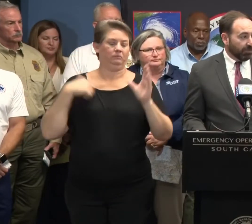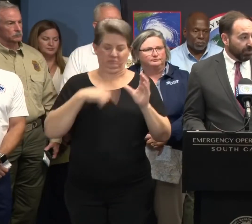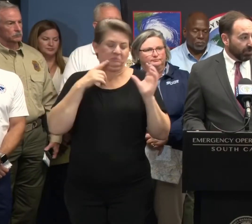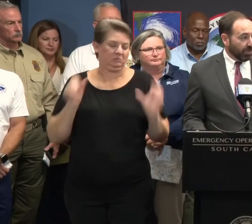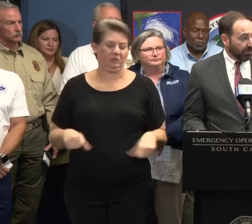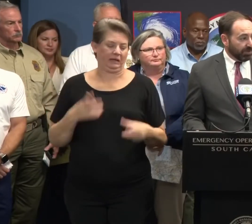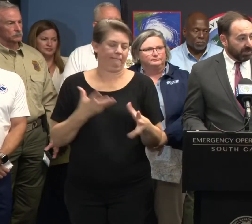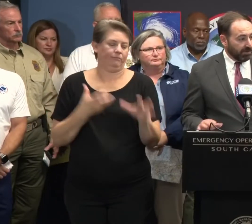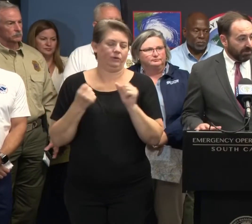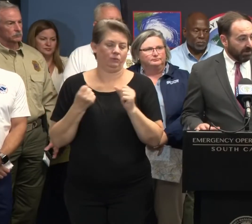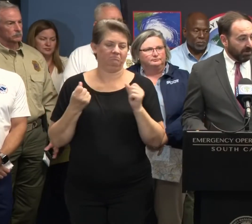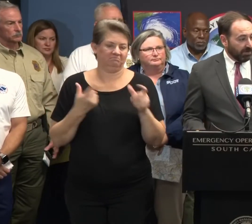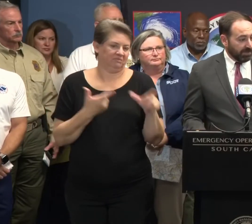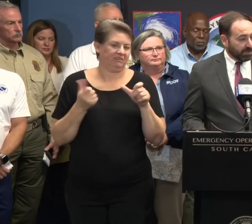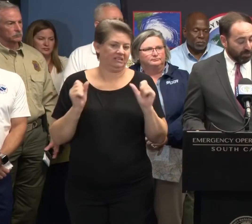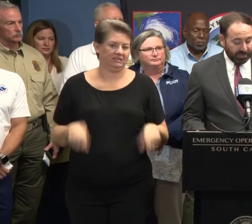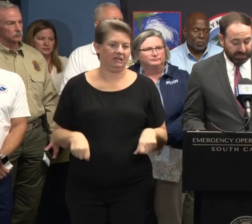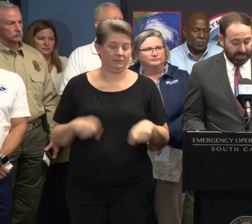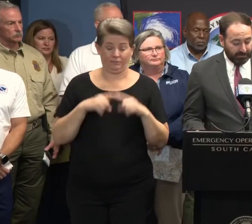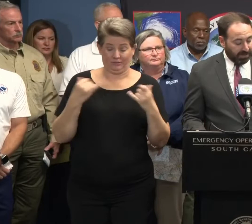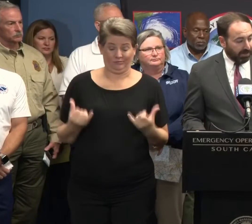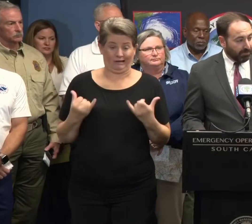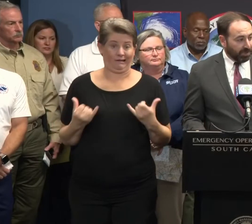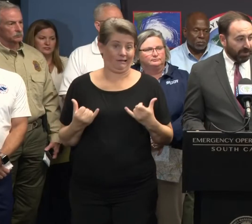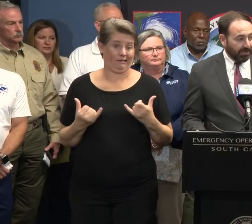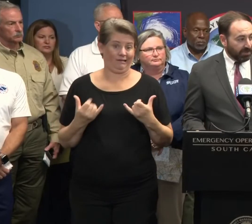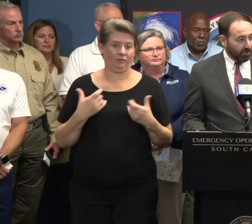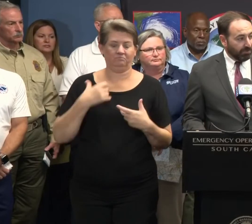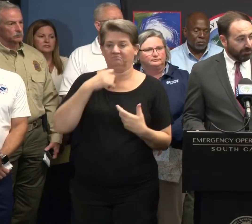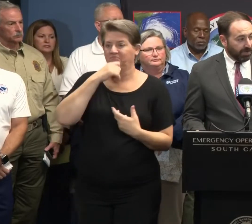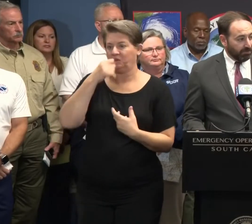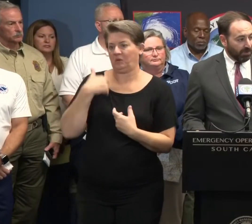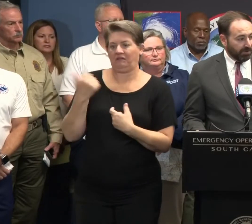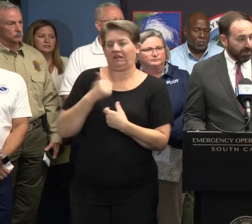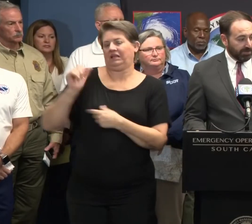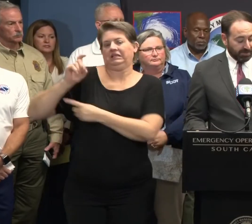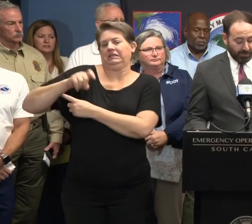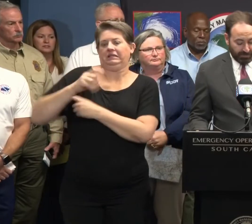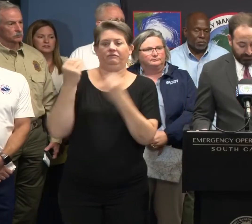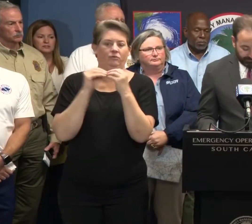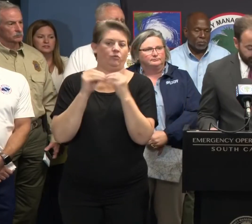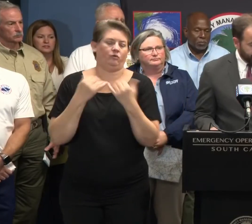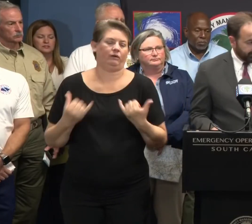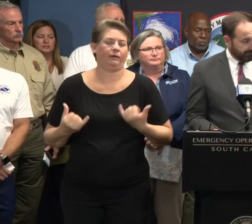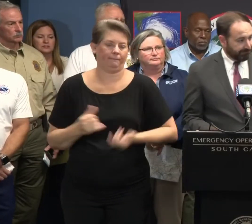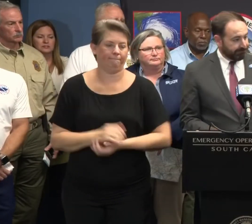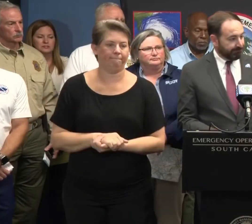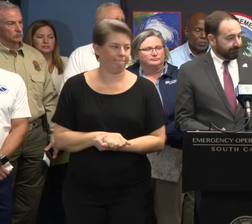do that pretty quick. But there are, at this point in time, we don't have any word for any more at this moment.